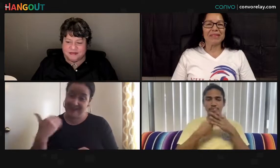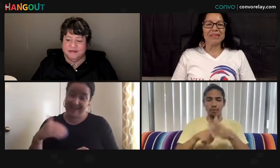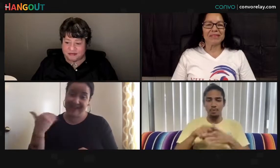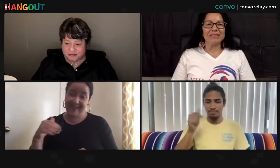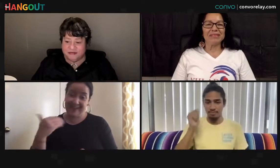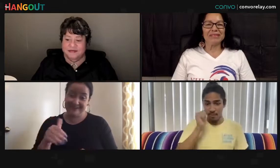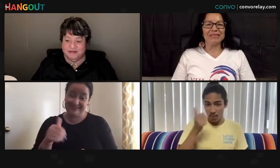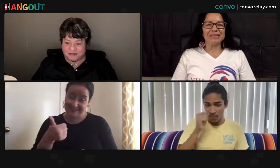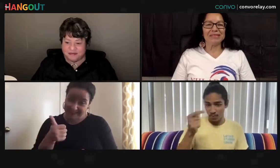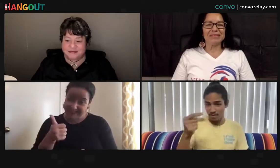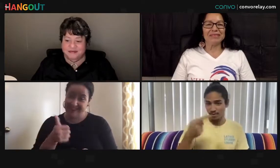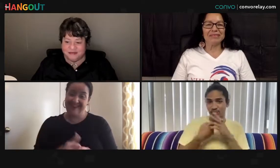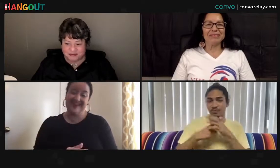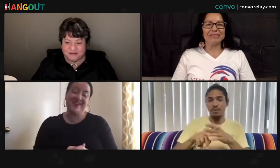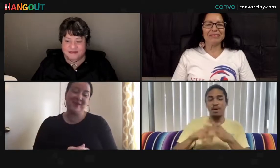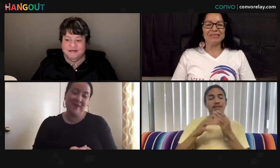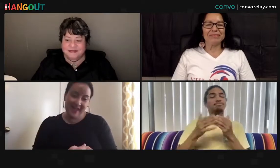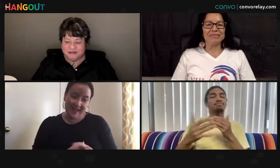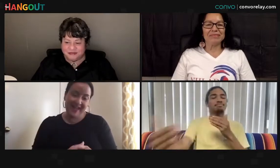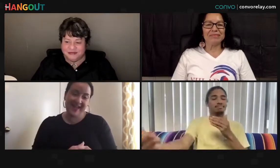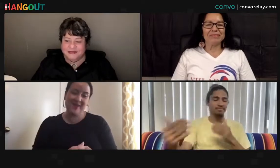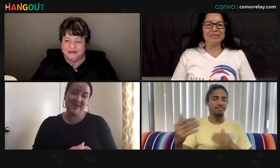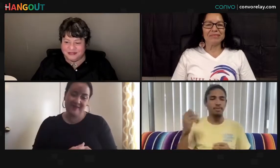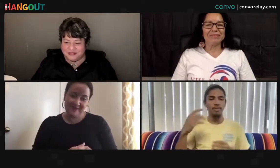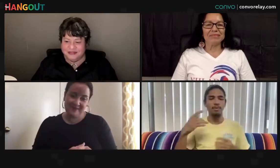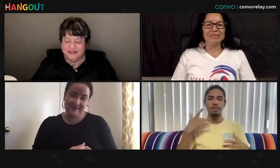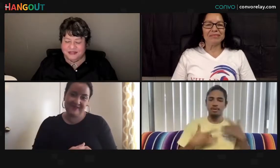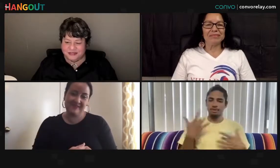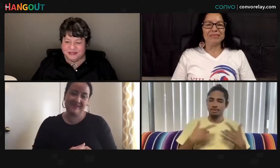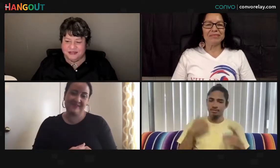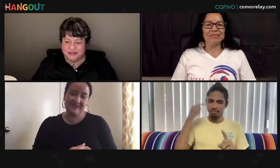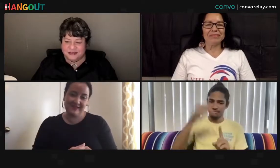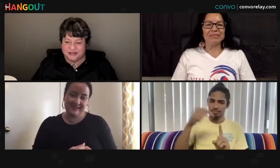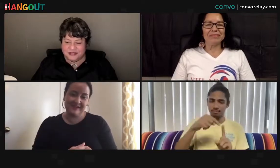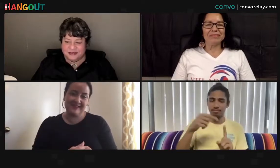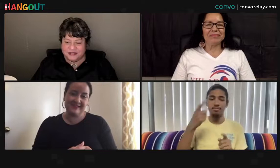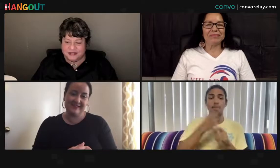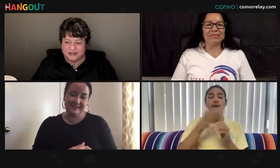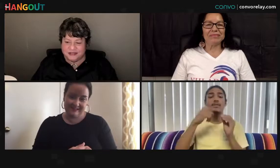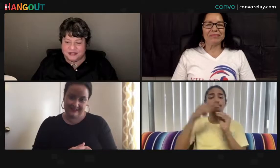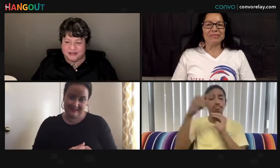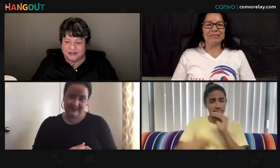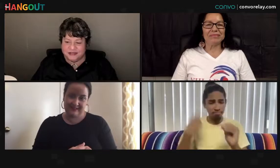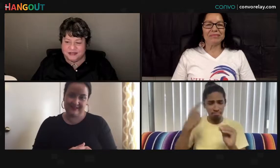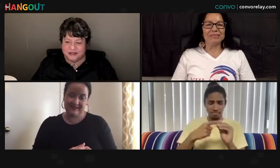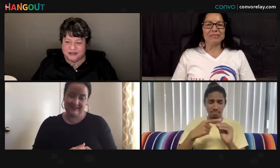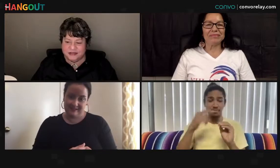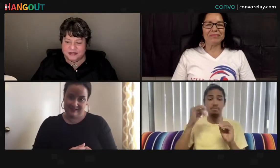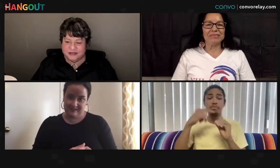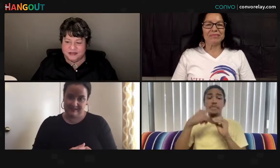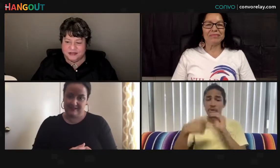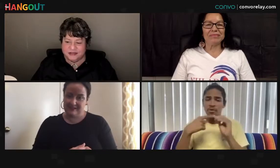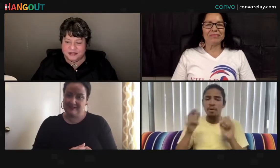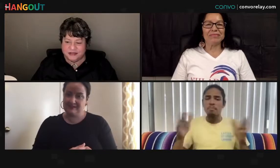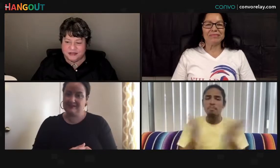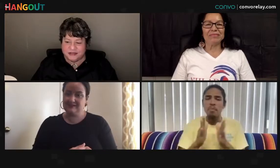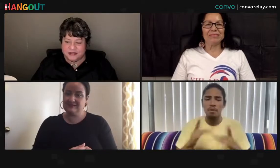actually planned for the whole month starting tomorrow. So we are extremely excited. I